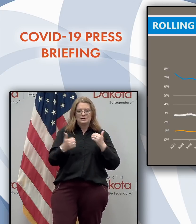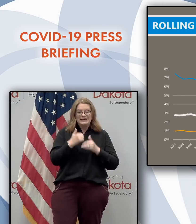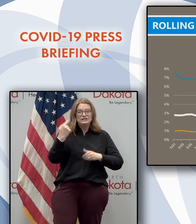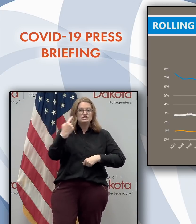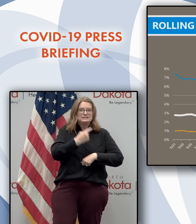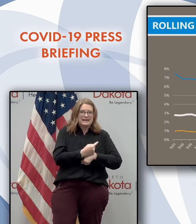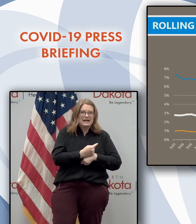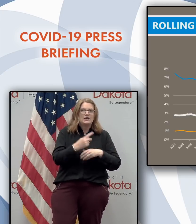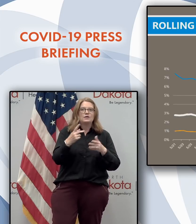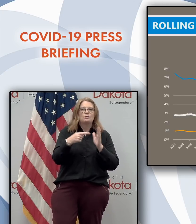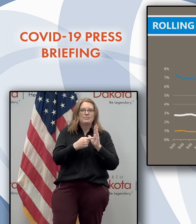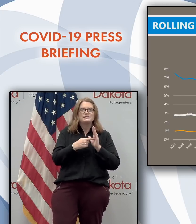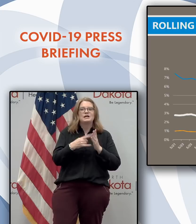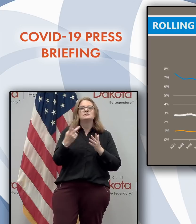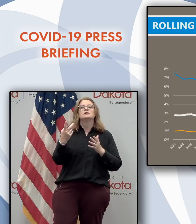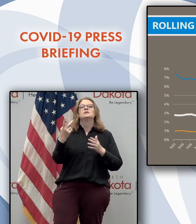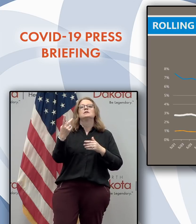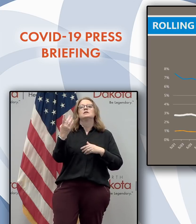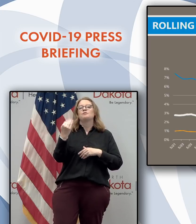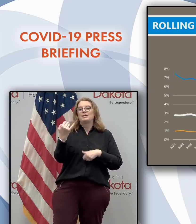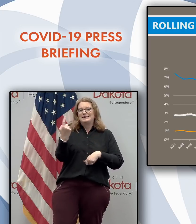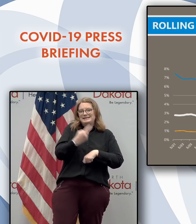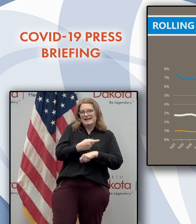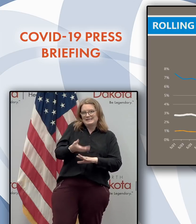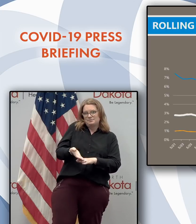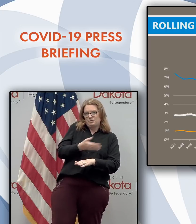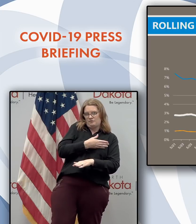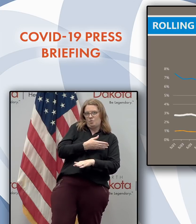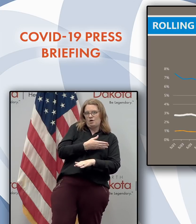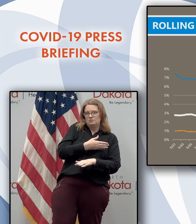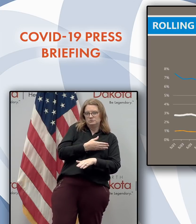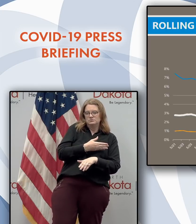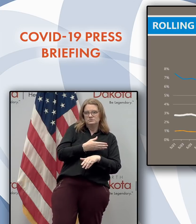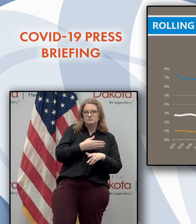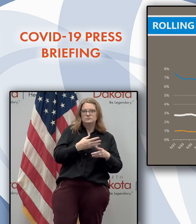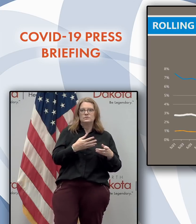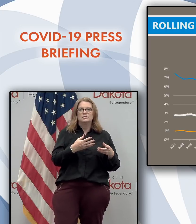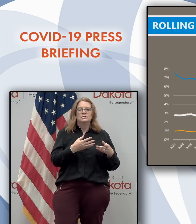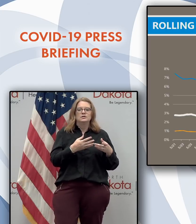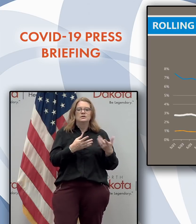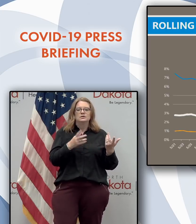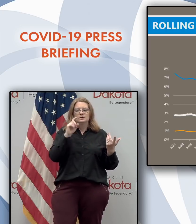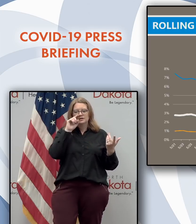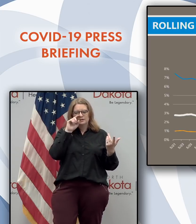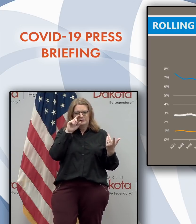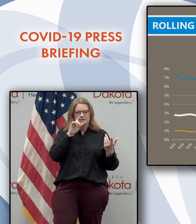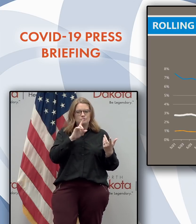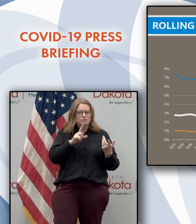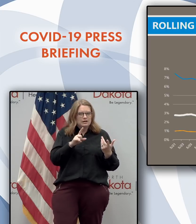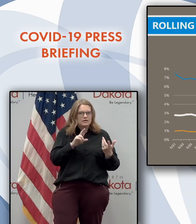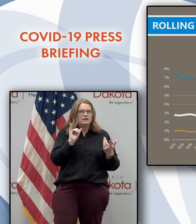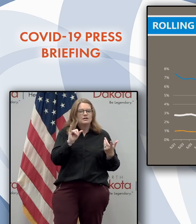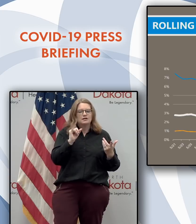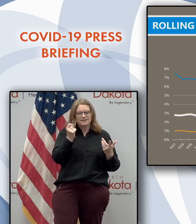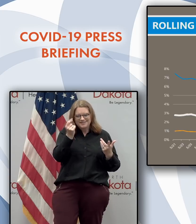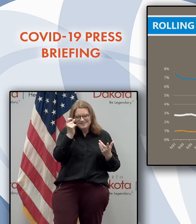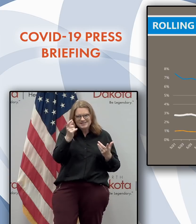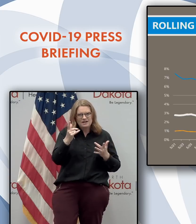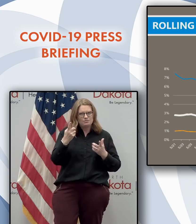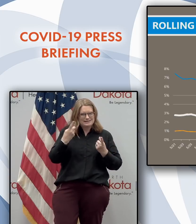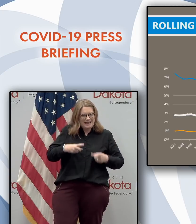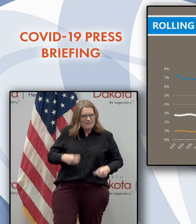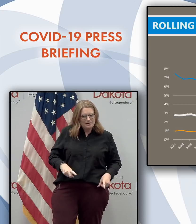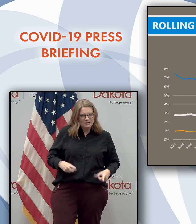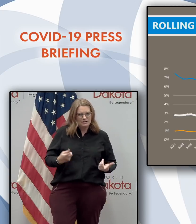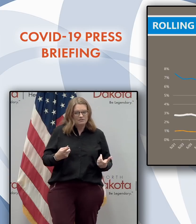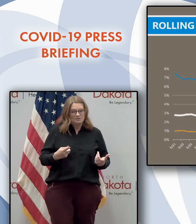the average of the prior 14 days it would help, smooth the data and help us really understand the trend lines. We did a